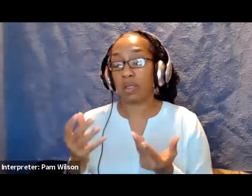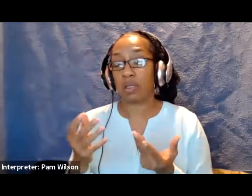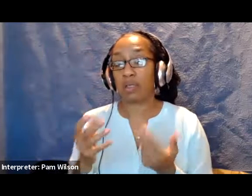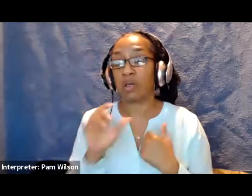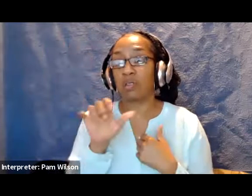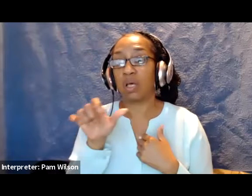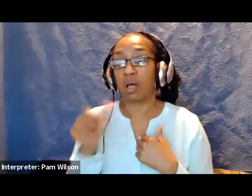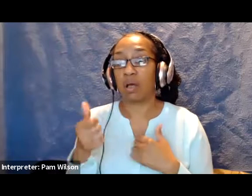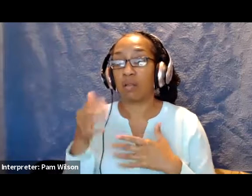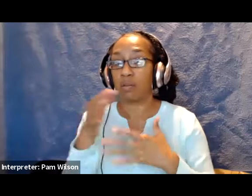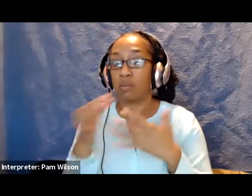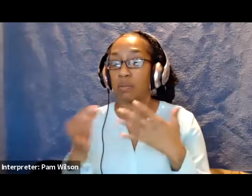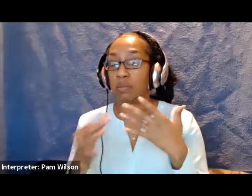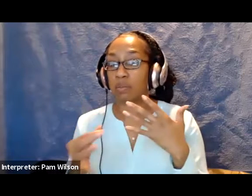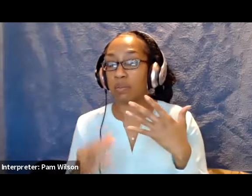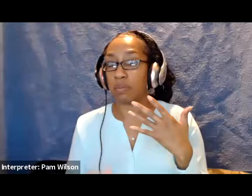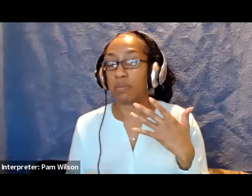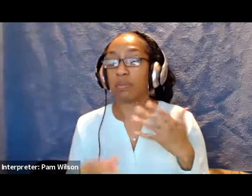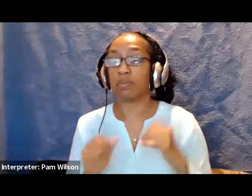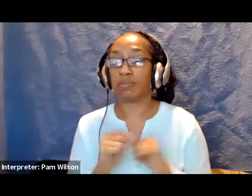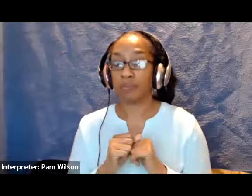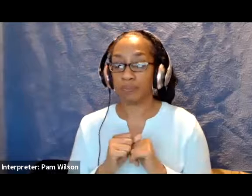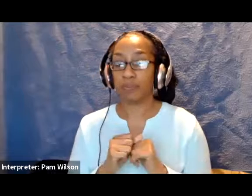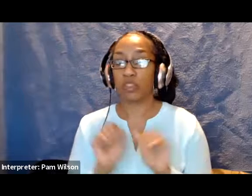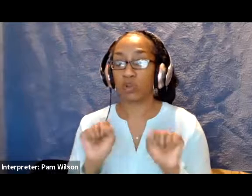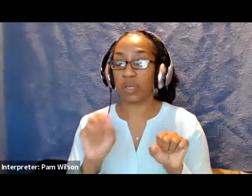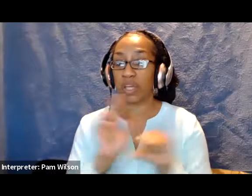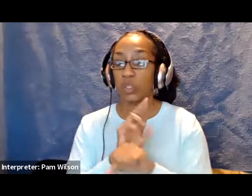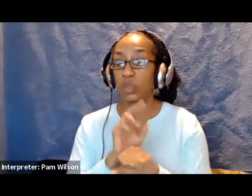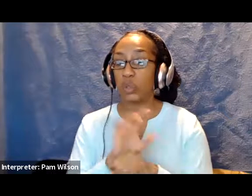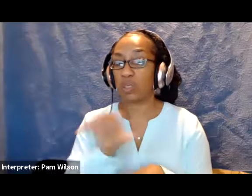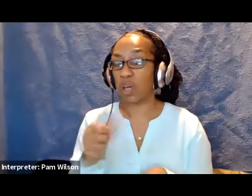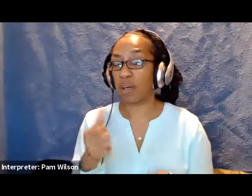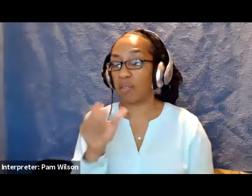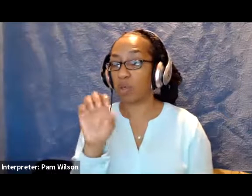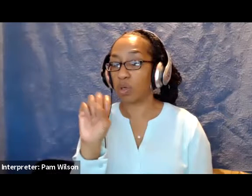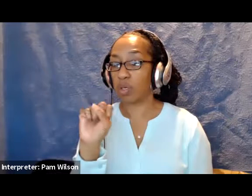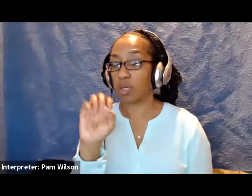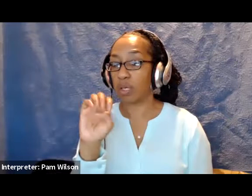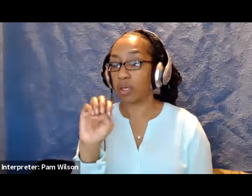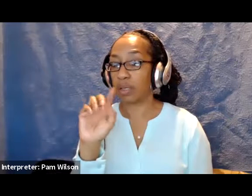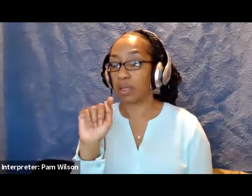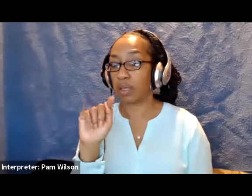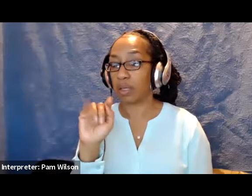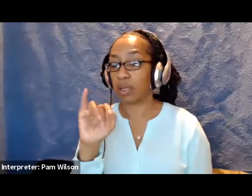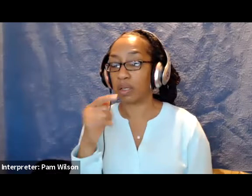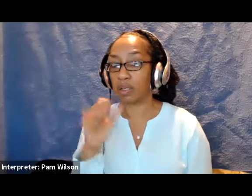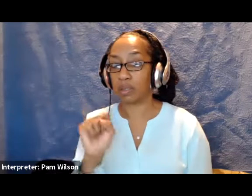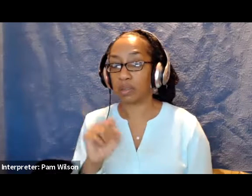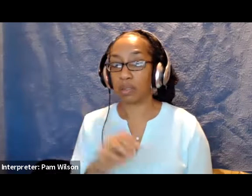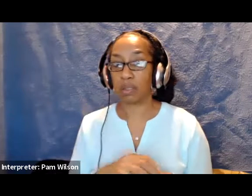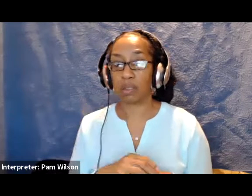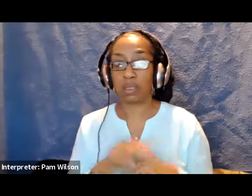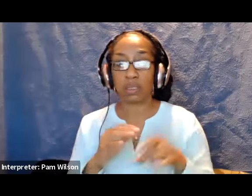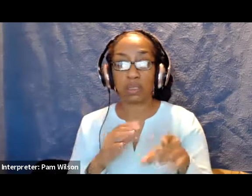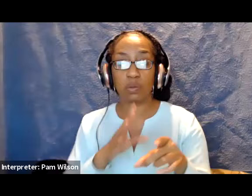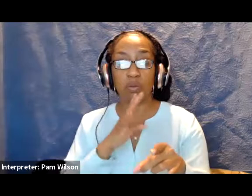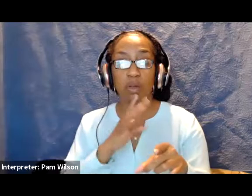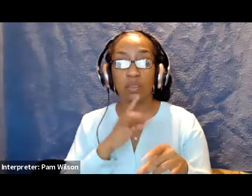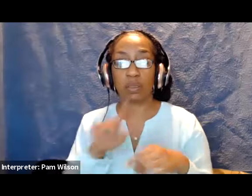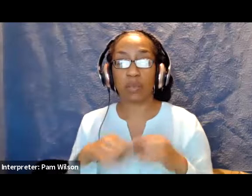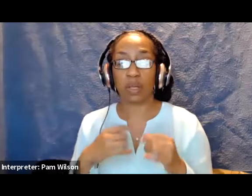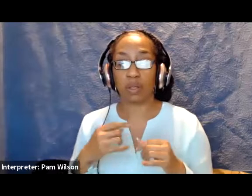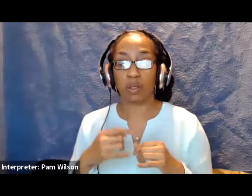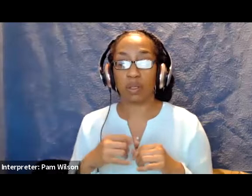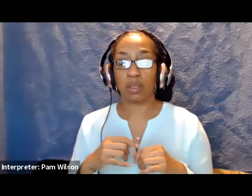features and settings that you can use. So I've basically shown, this is where we talked about skin type,